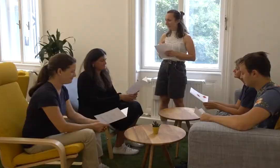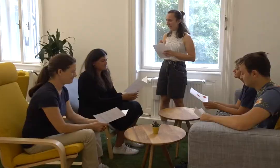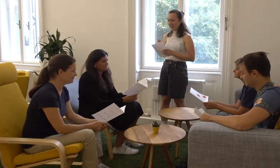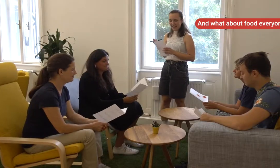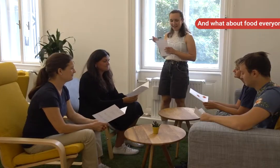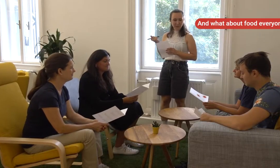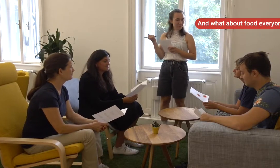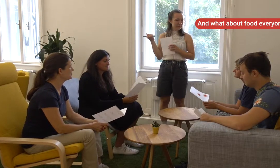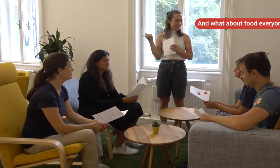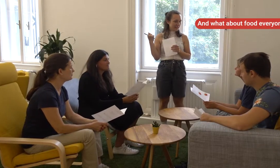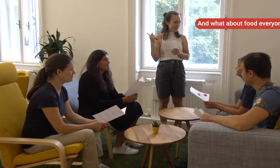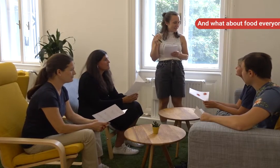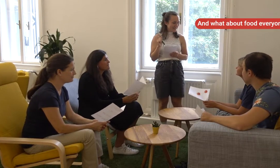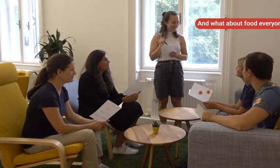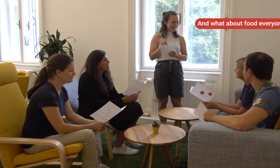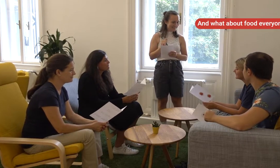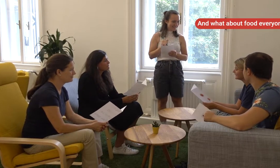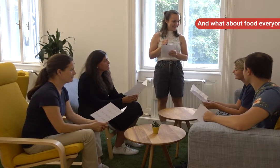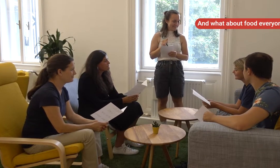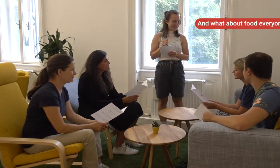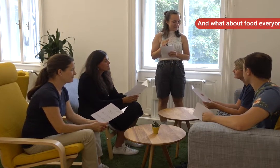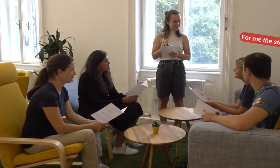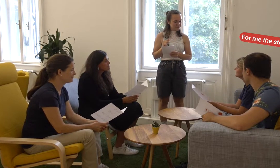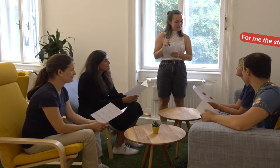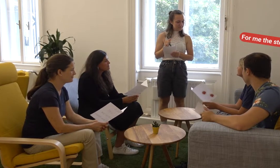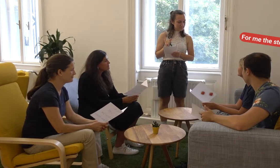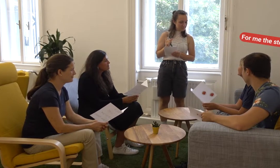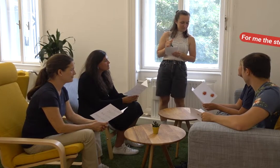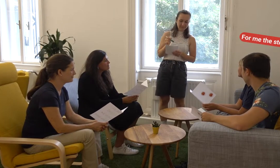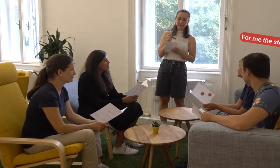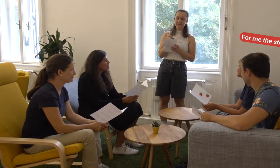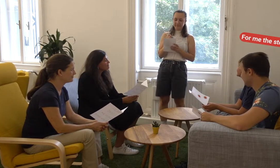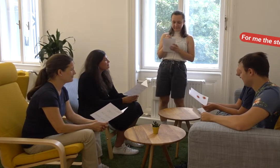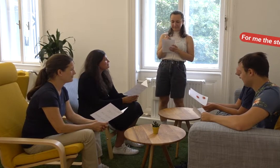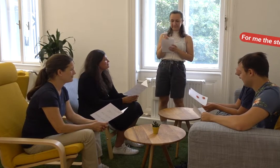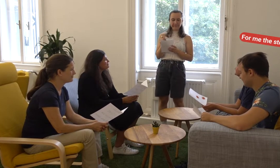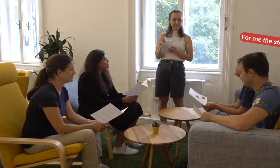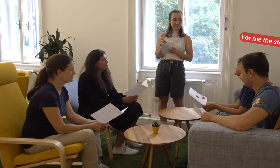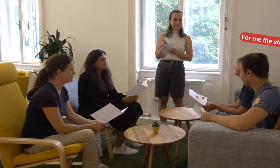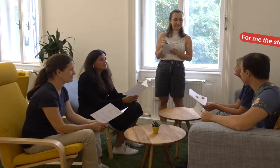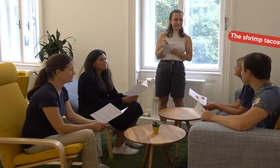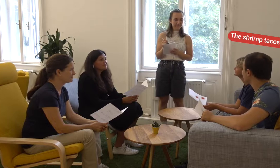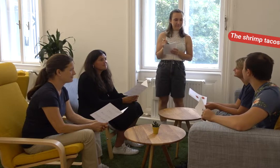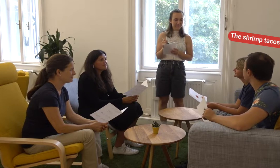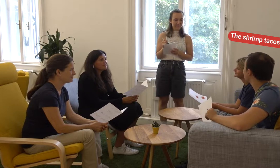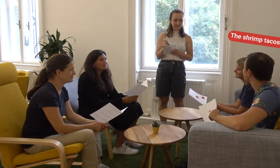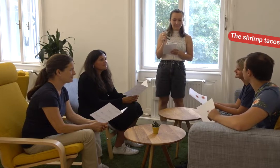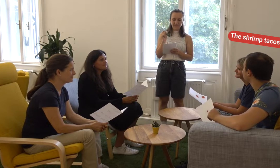And what's for food, everyone? For me the steak, please! Let's go and try it, please!